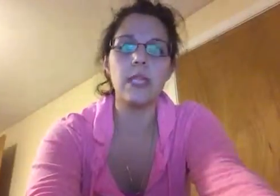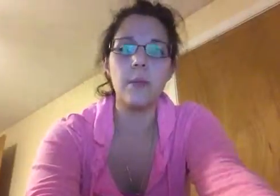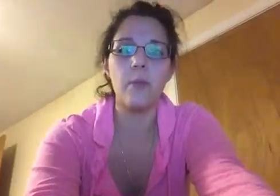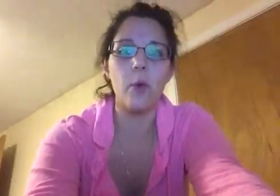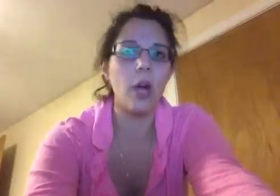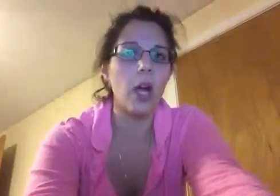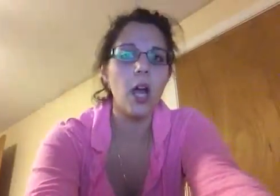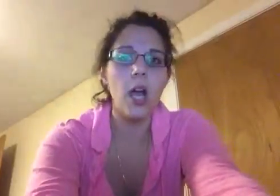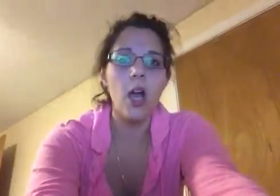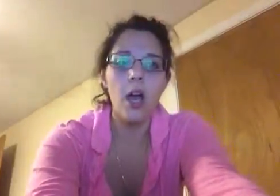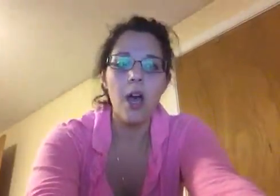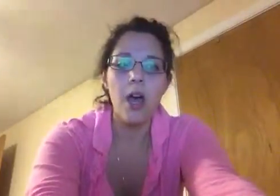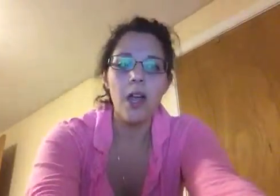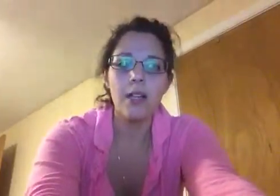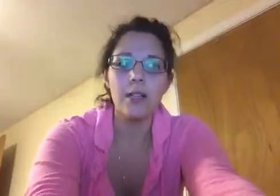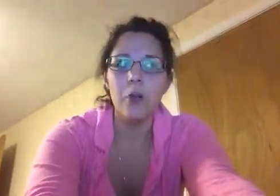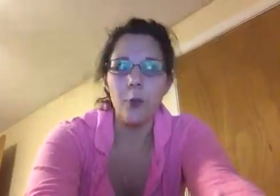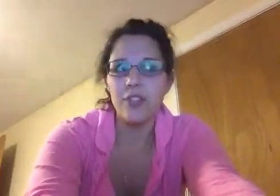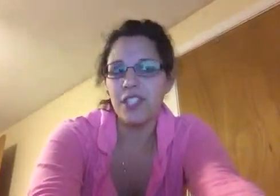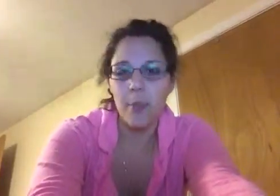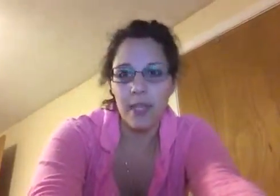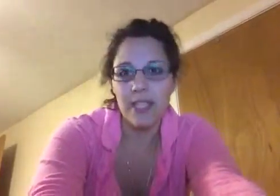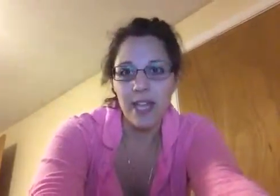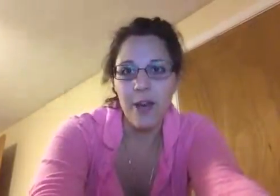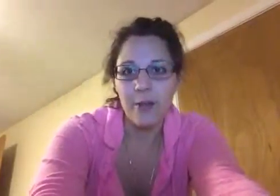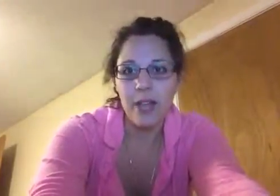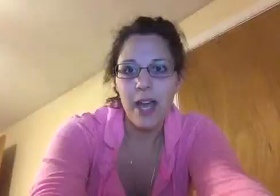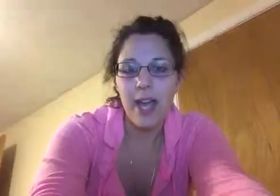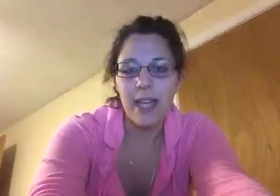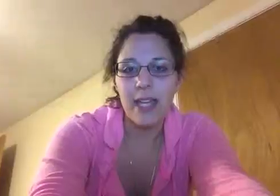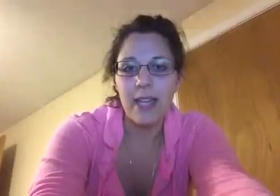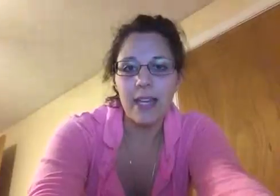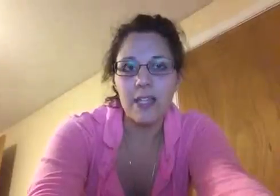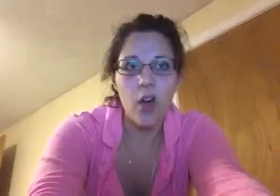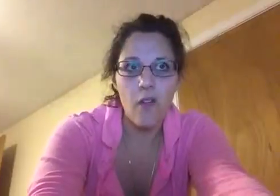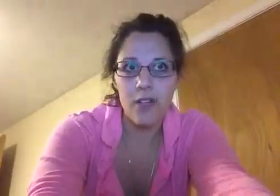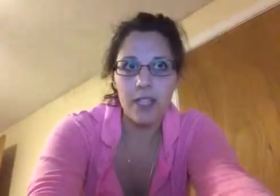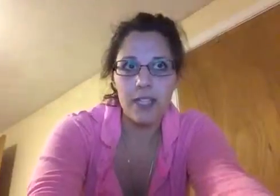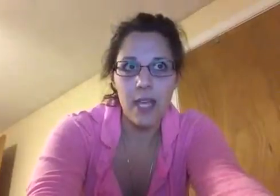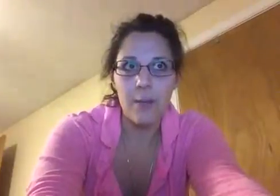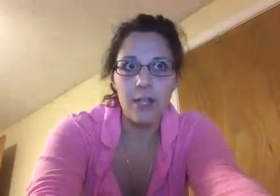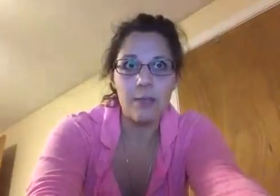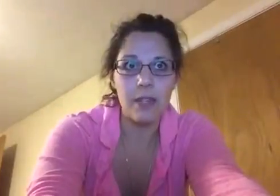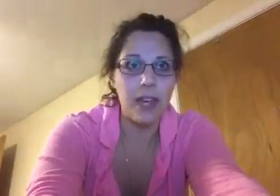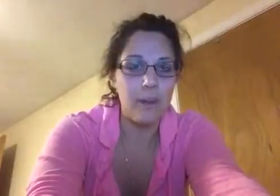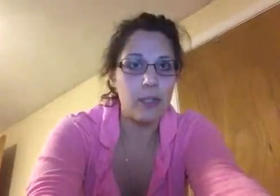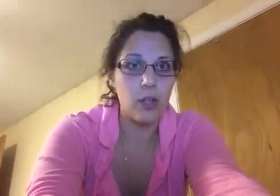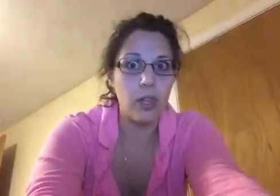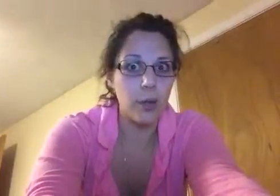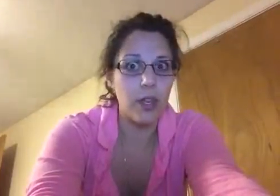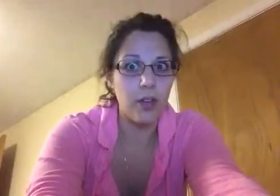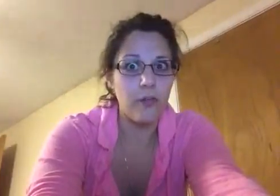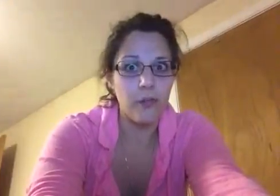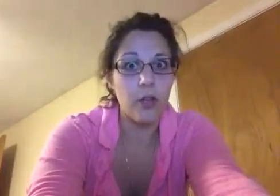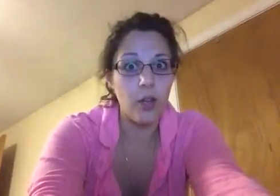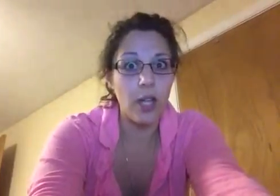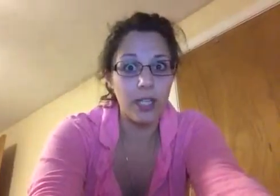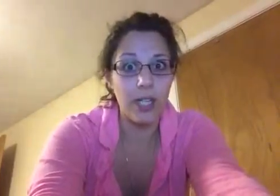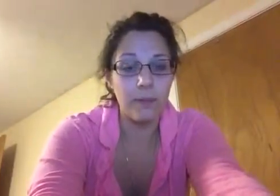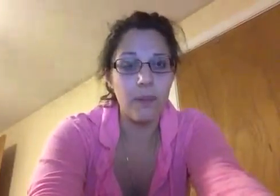except for almost dumbing it down. And that's an awful thing to say, but it's something that I've been struggling with for a long time.